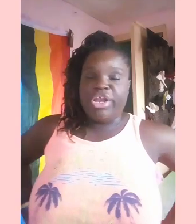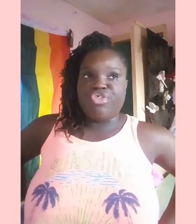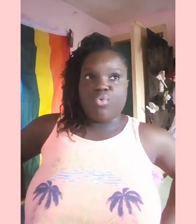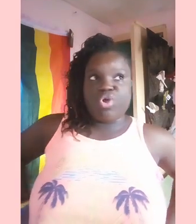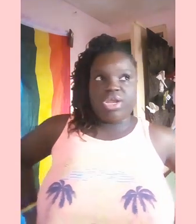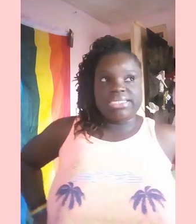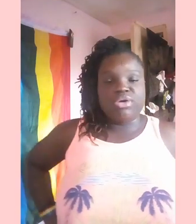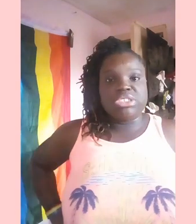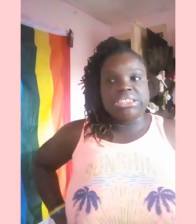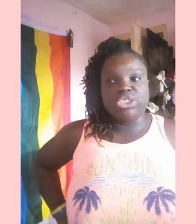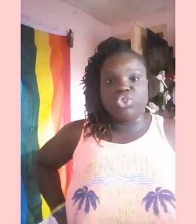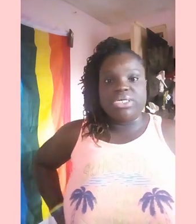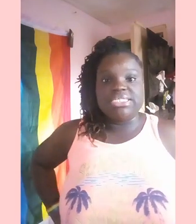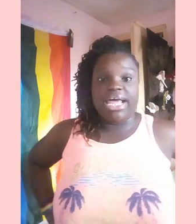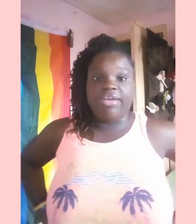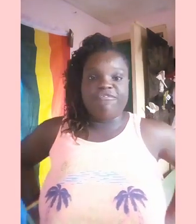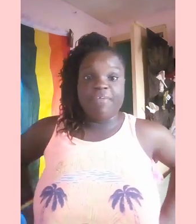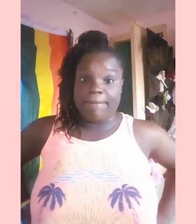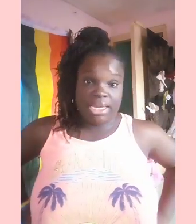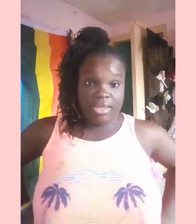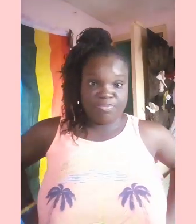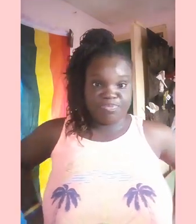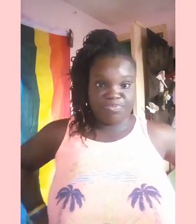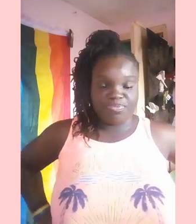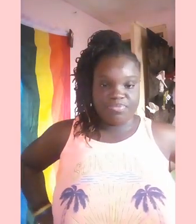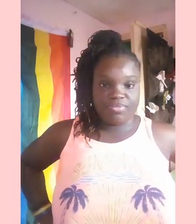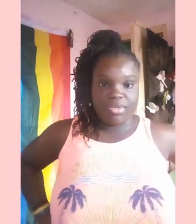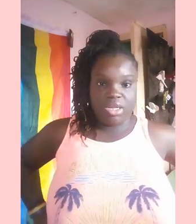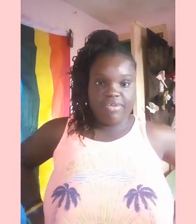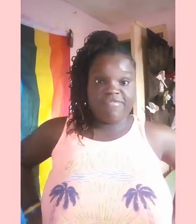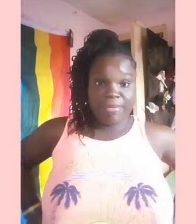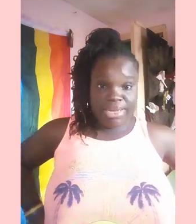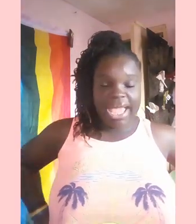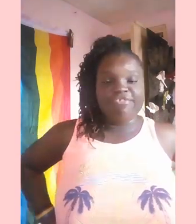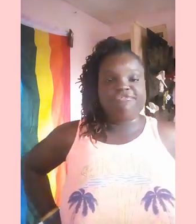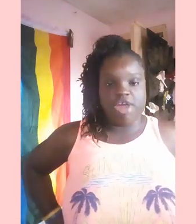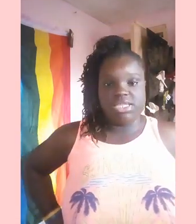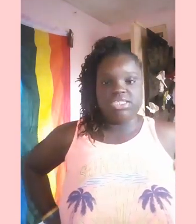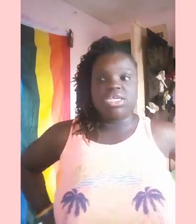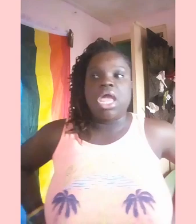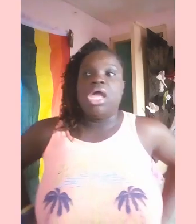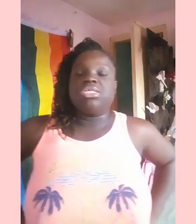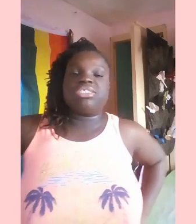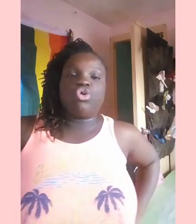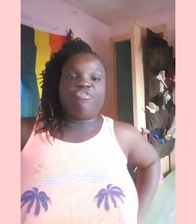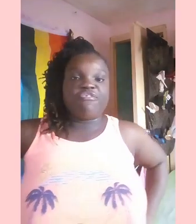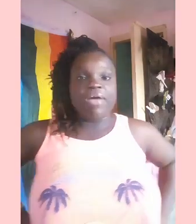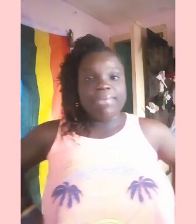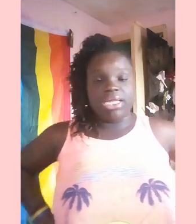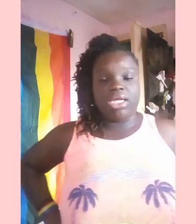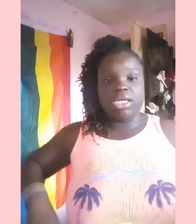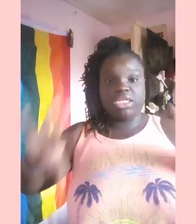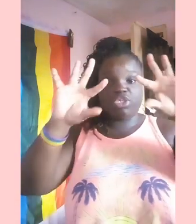Another word that I could teach you is like family and friends. So for family, it's the